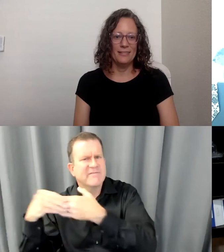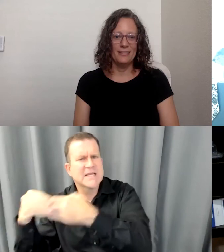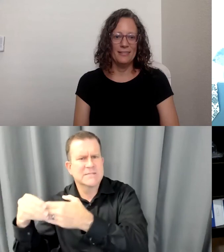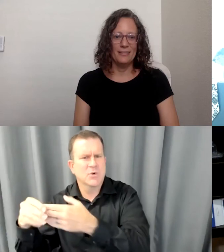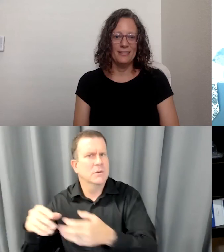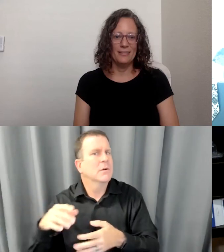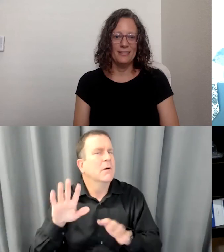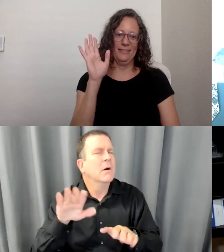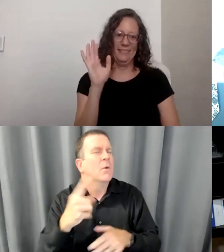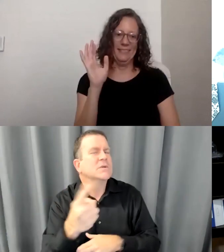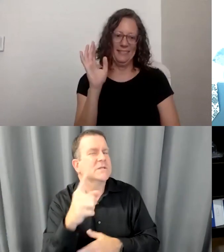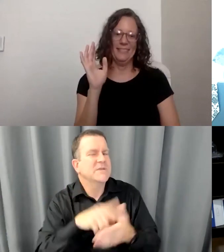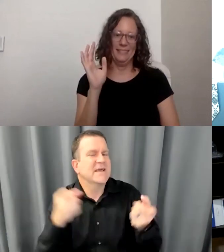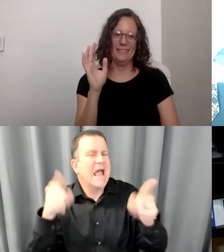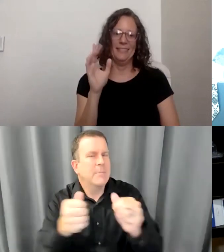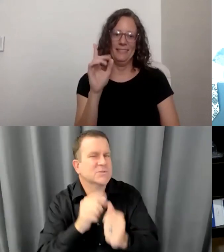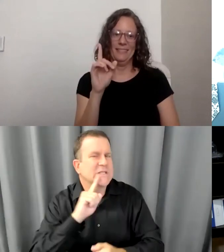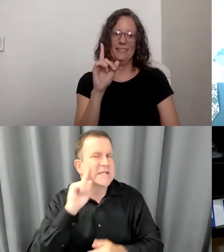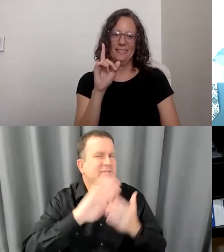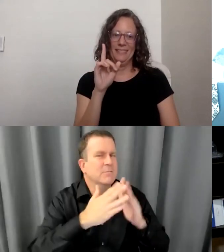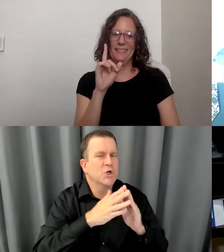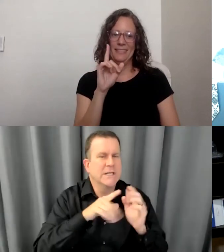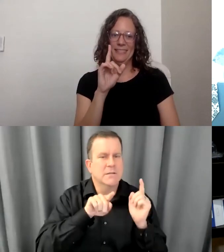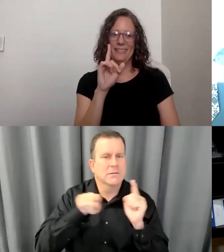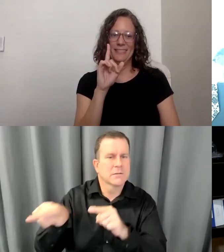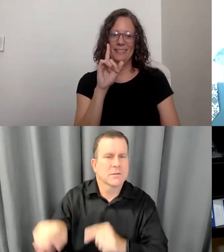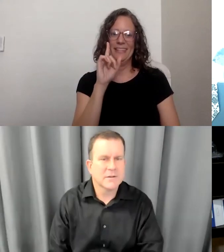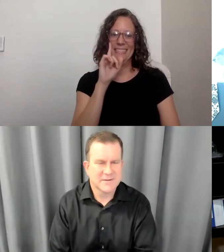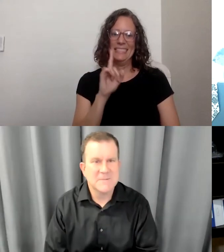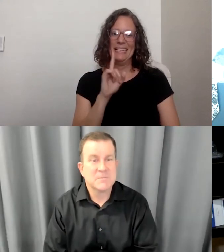very flexible, what's something that happens with the deaf community?